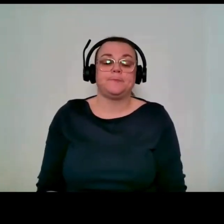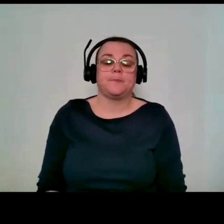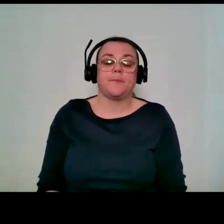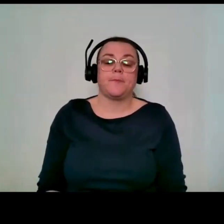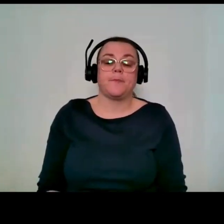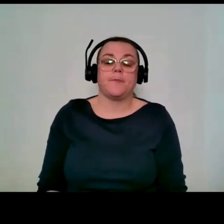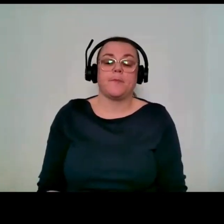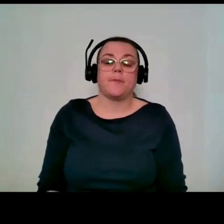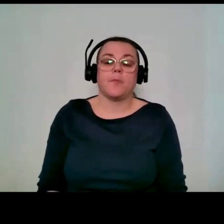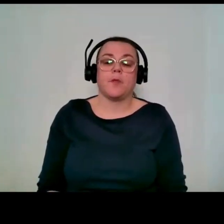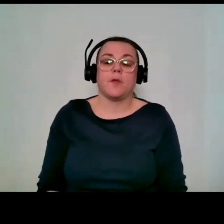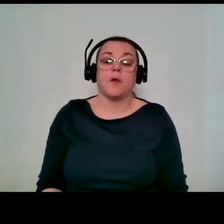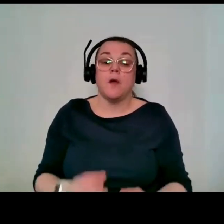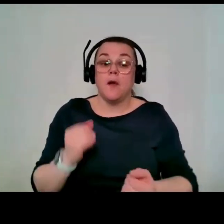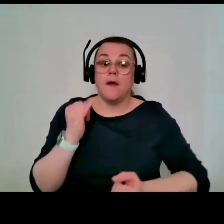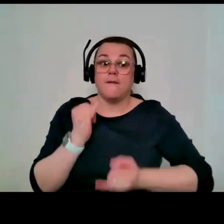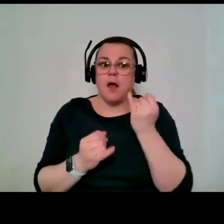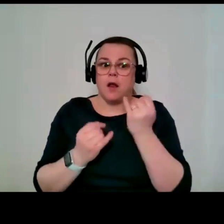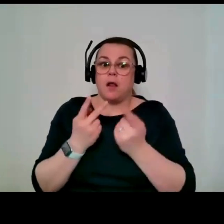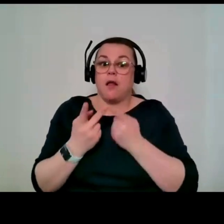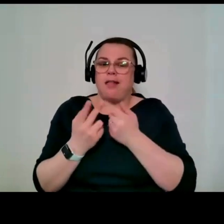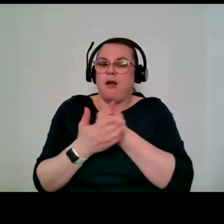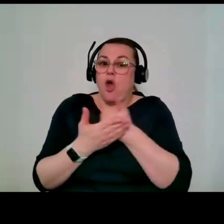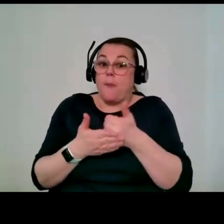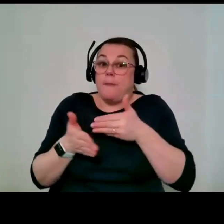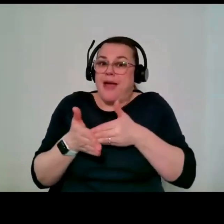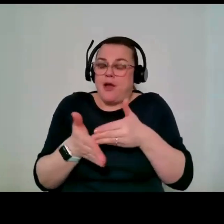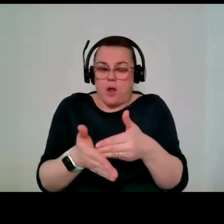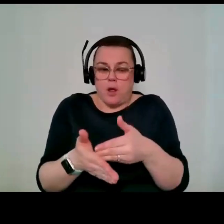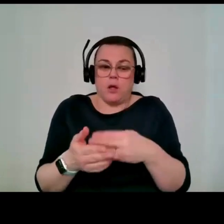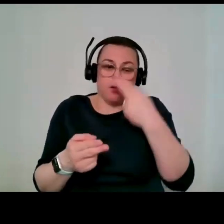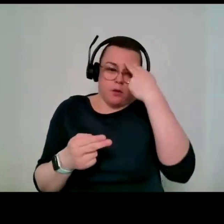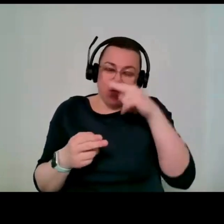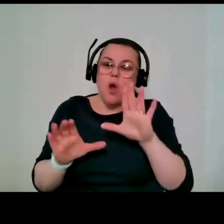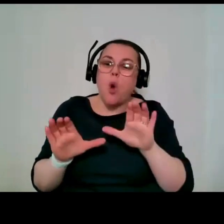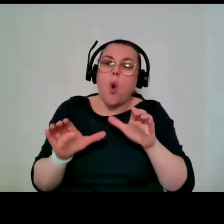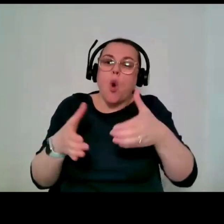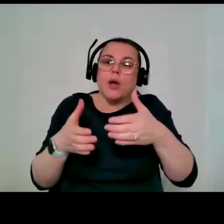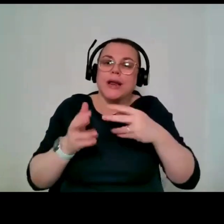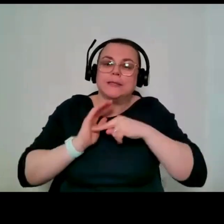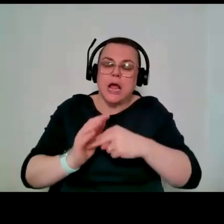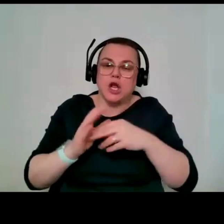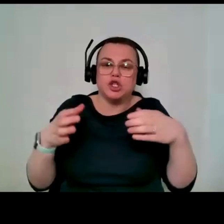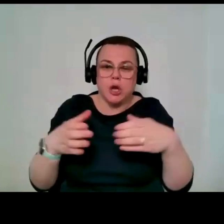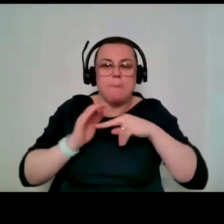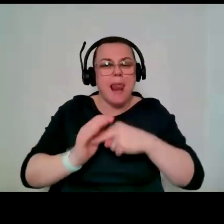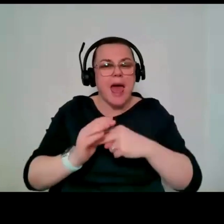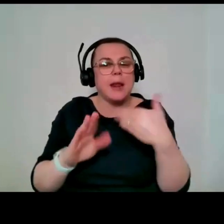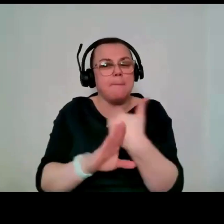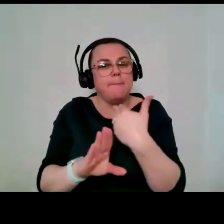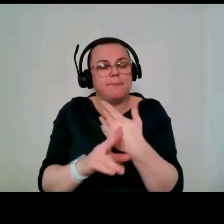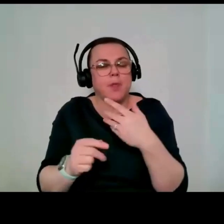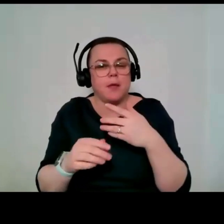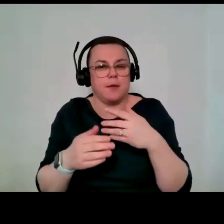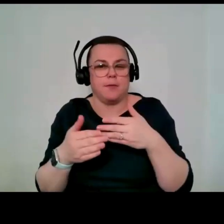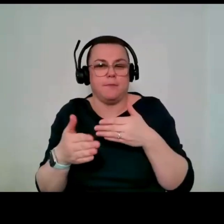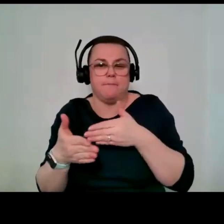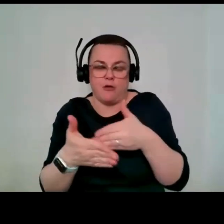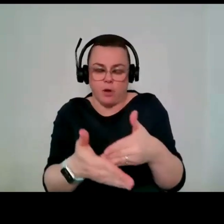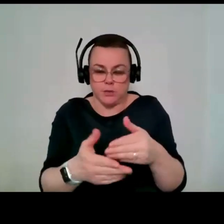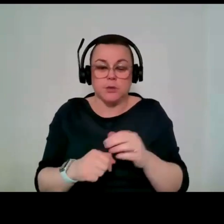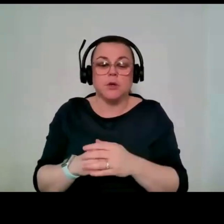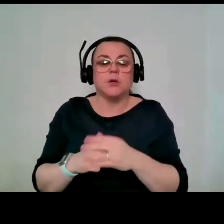And then finally, another common type of barrier is what we call organisational planning barriers. So, for example,